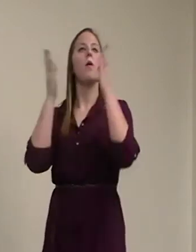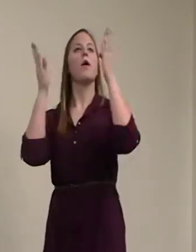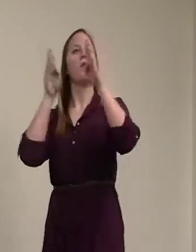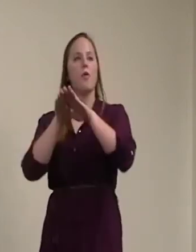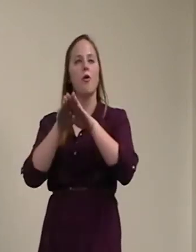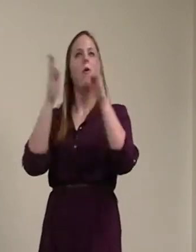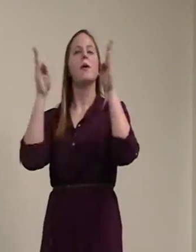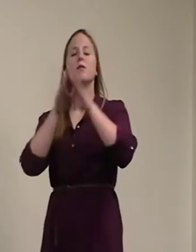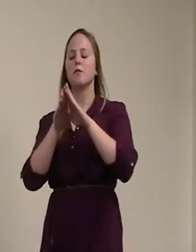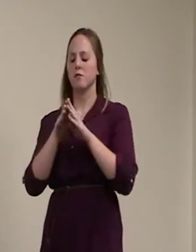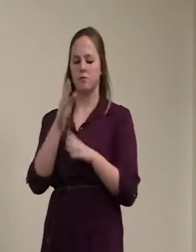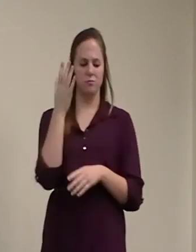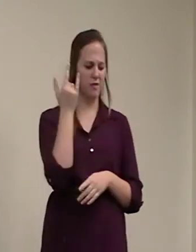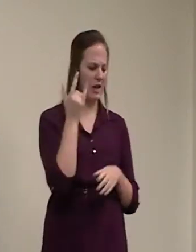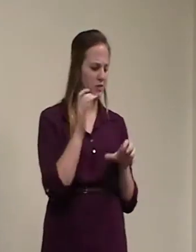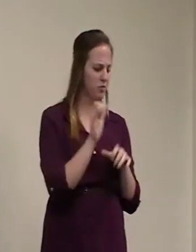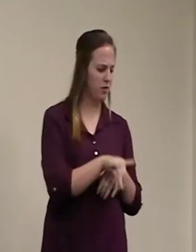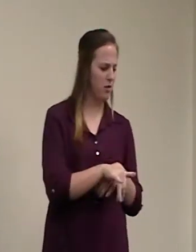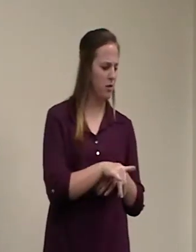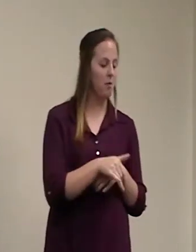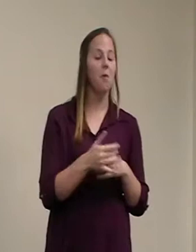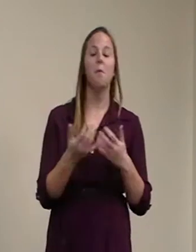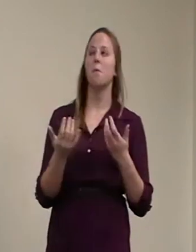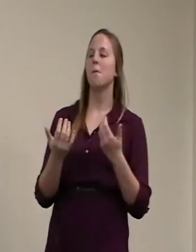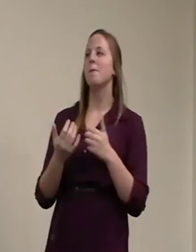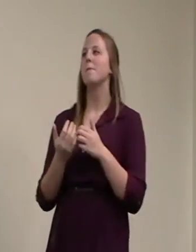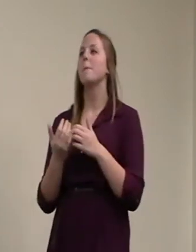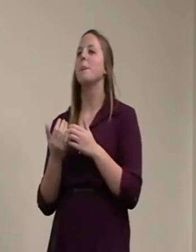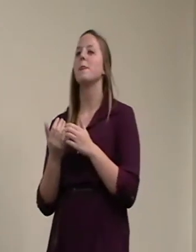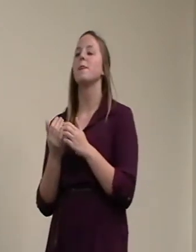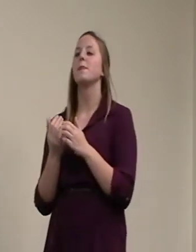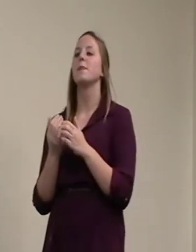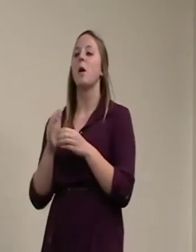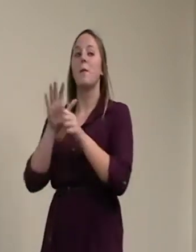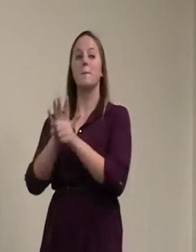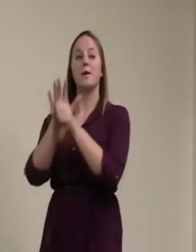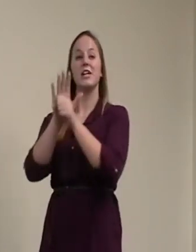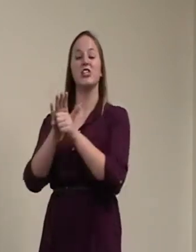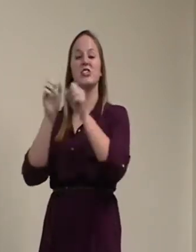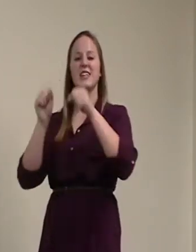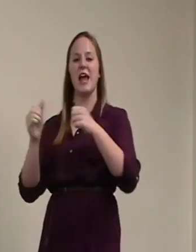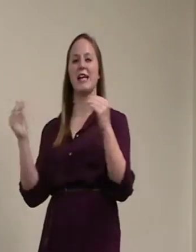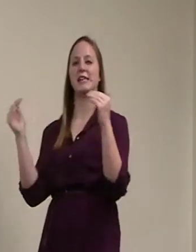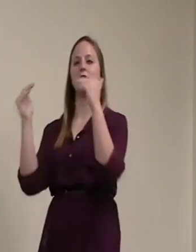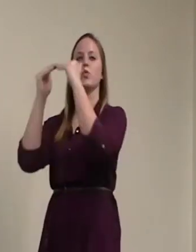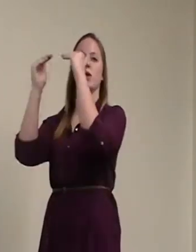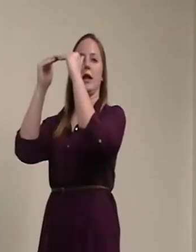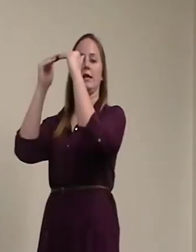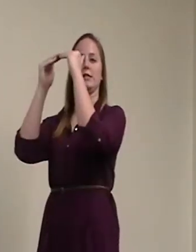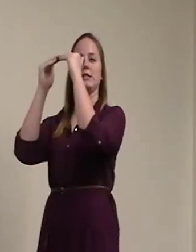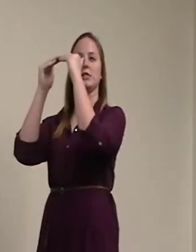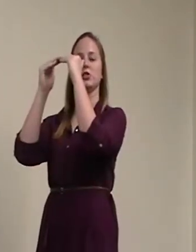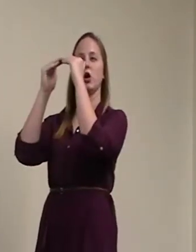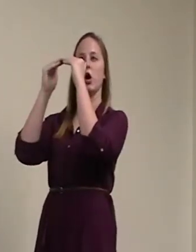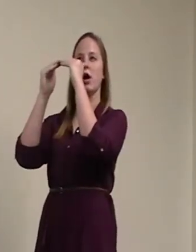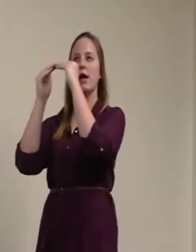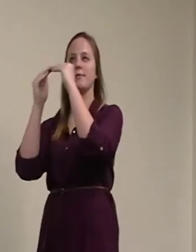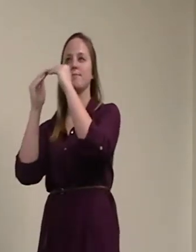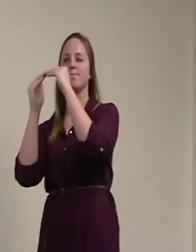Why does it do that? It equalizes the pressure on either side of the eardrum. So the only way to